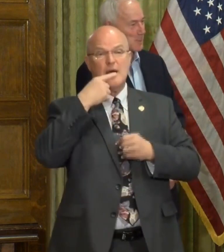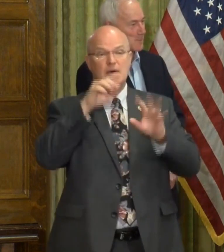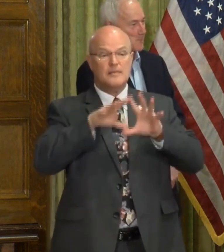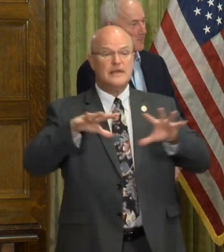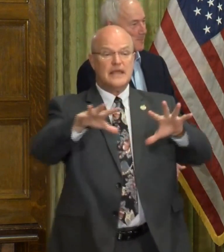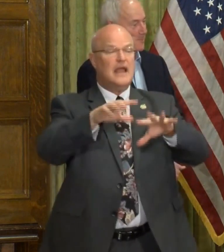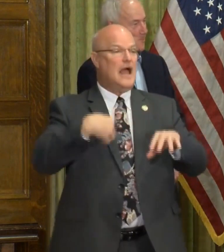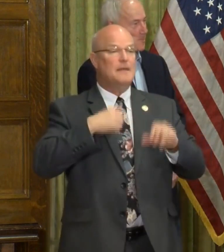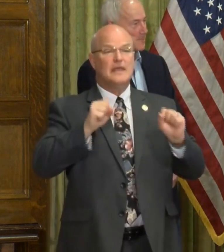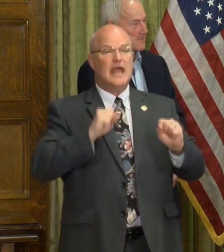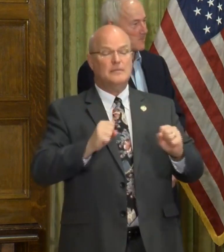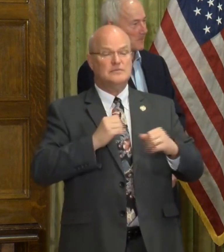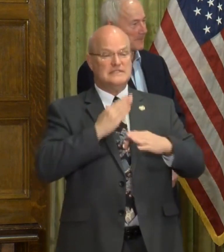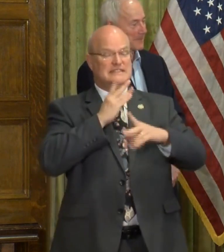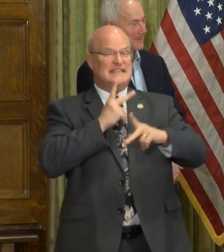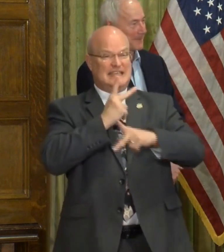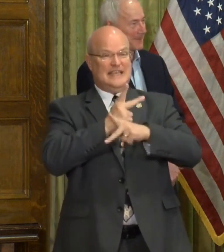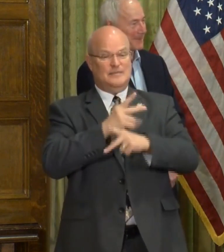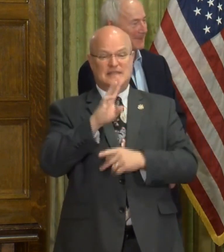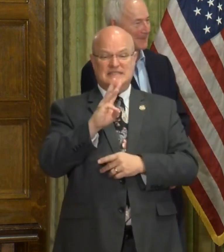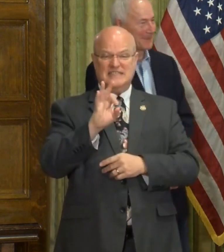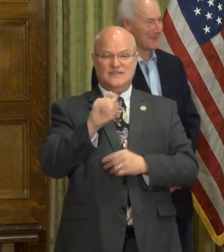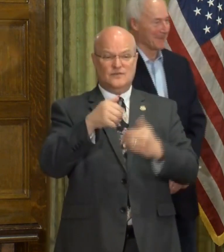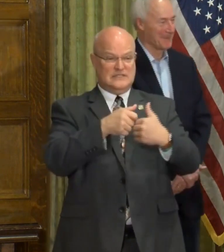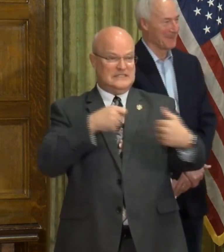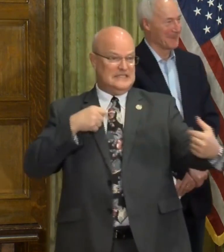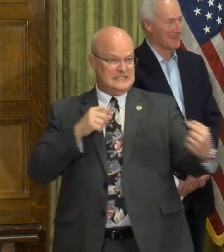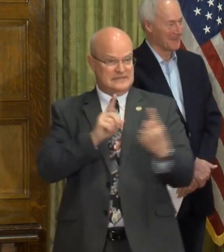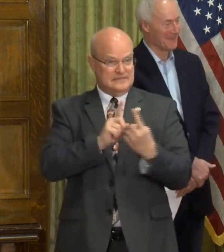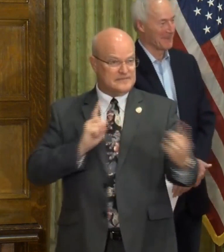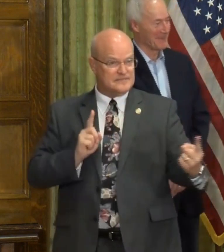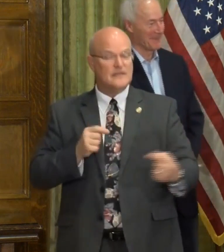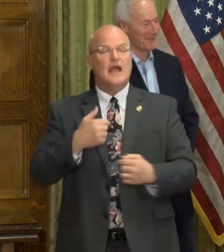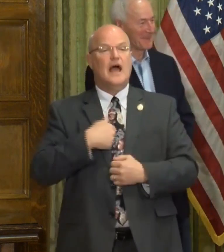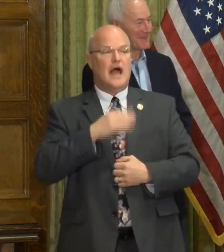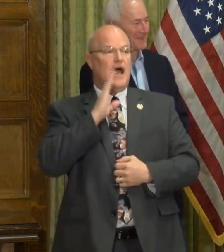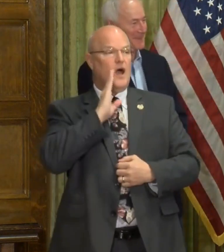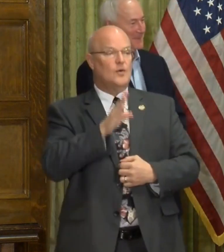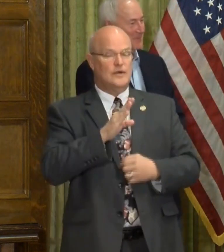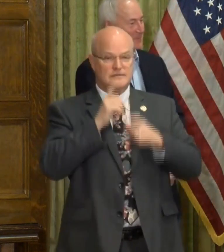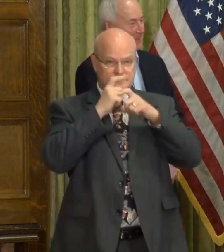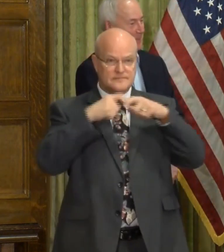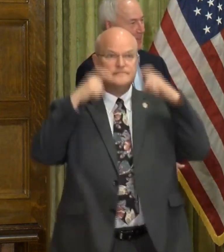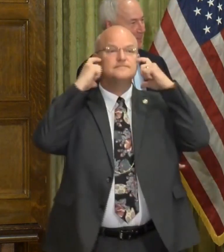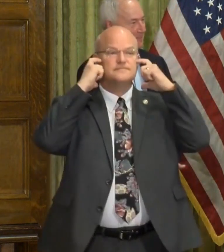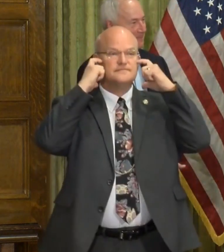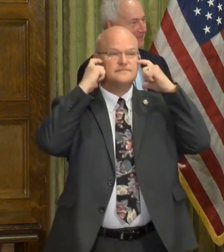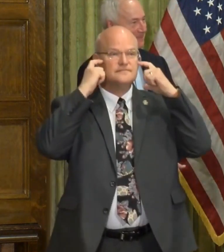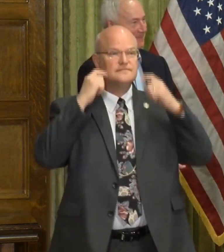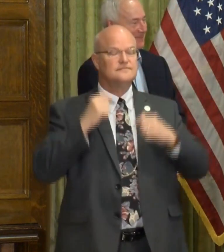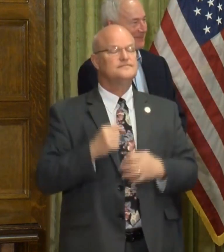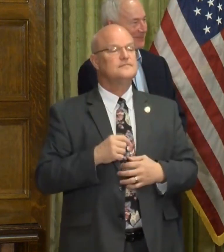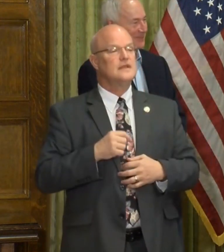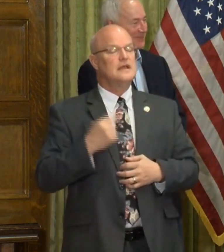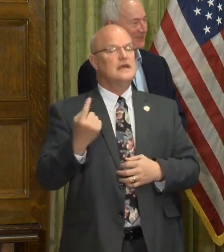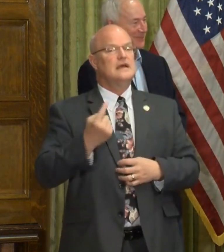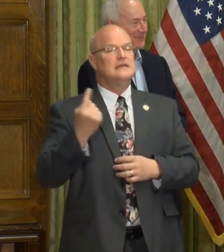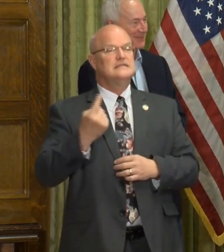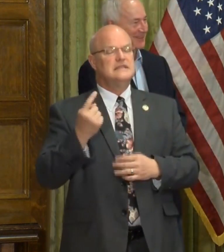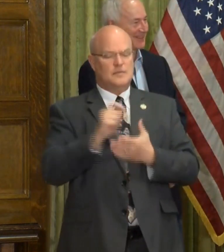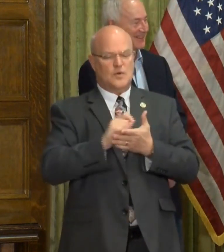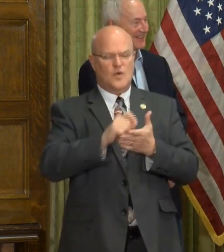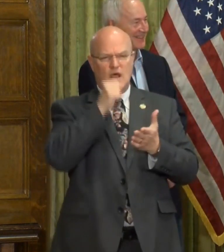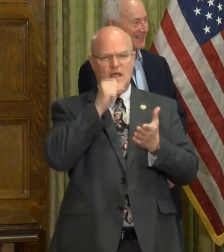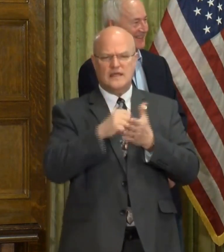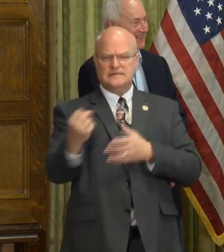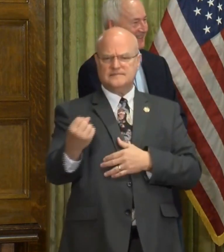out in a public setting where I'm not able to maintain a 6-foot distance, I will wear this.